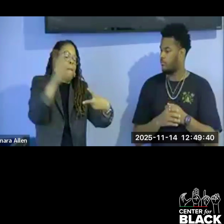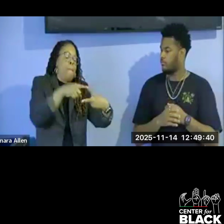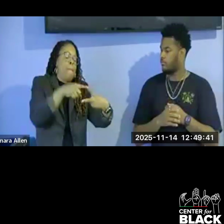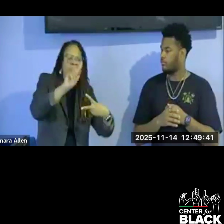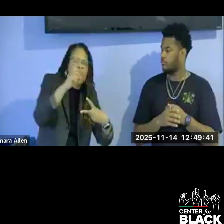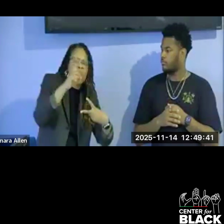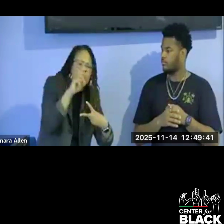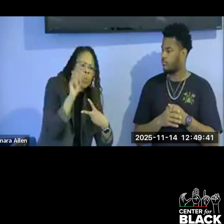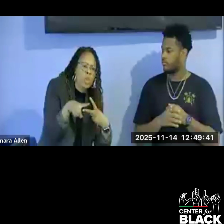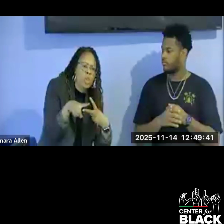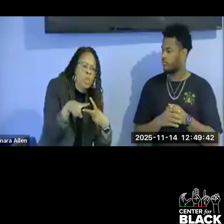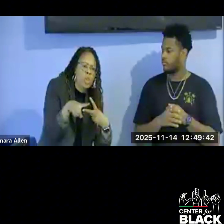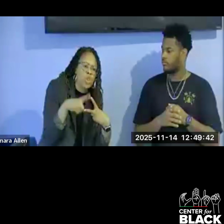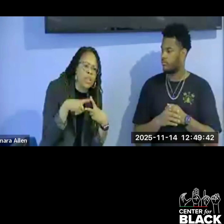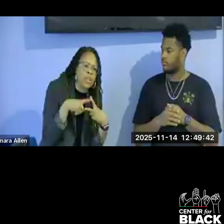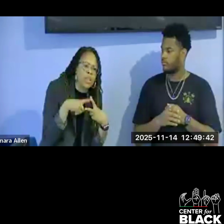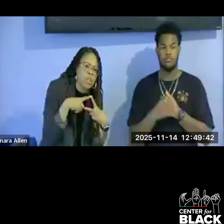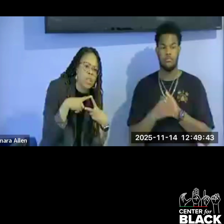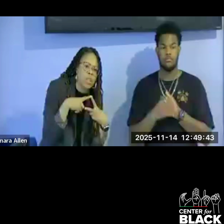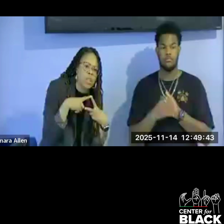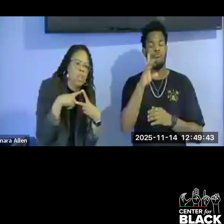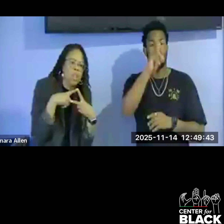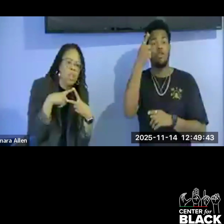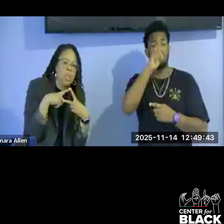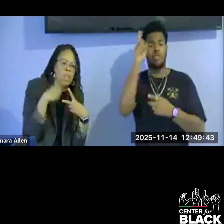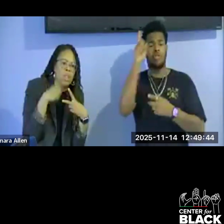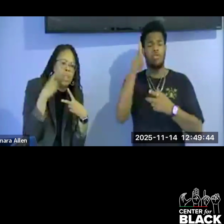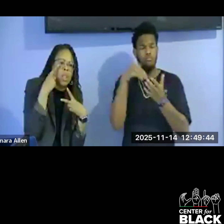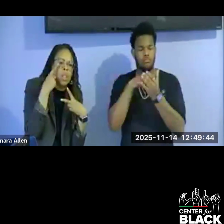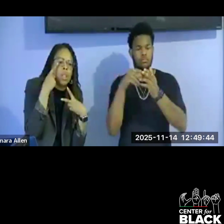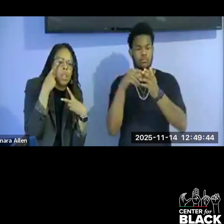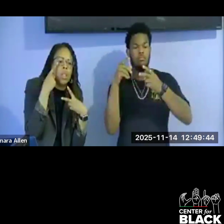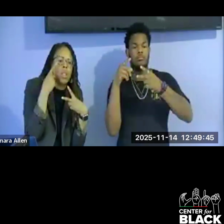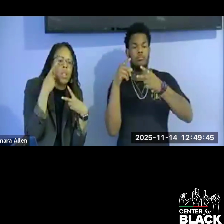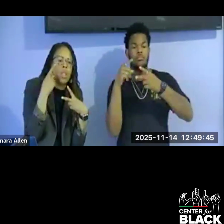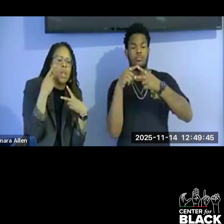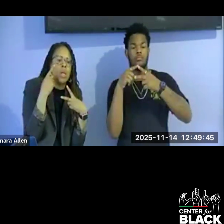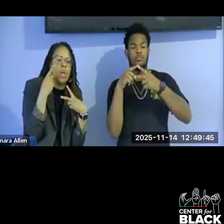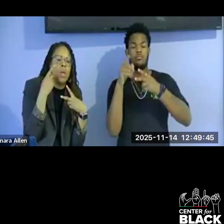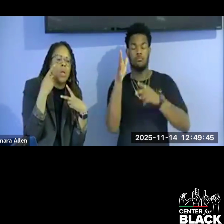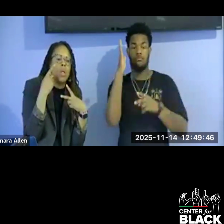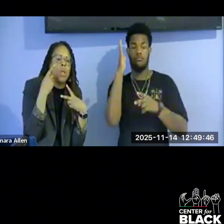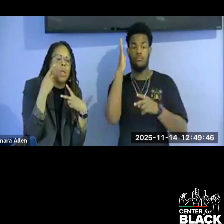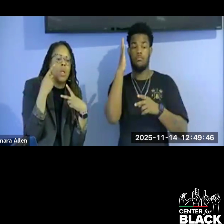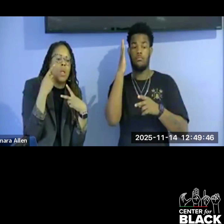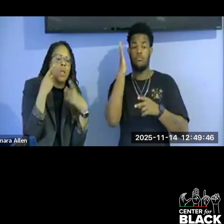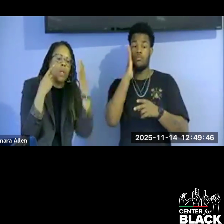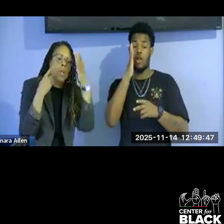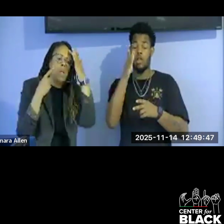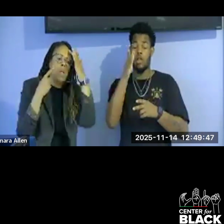than welcome to view my work online. And then, what was that first question again?